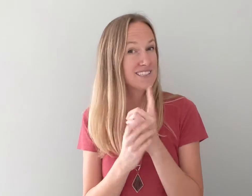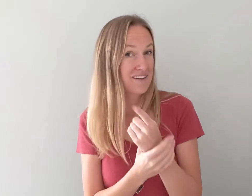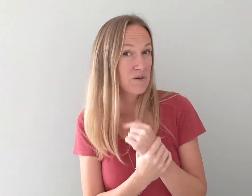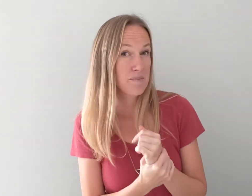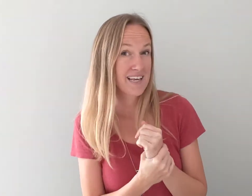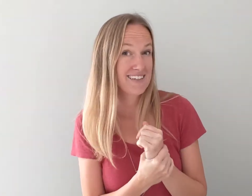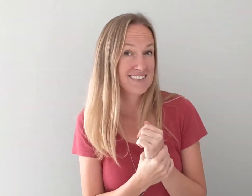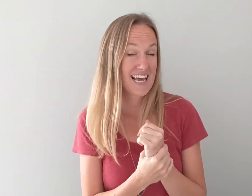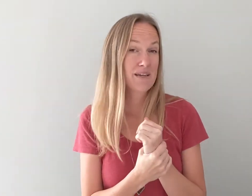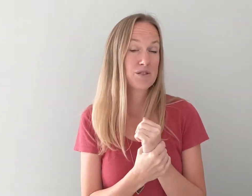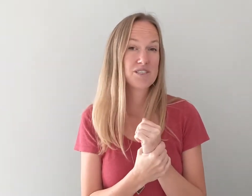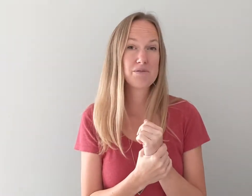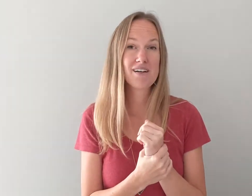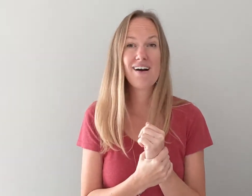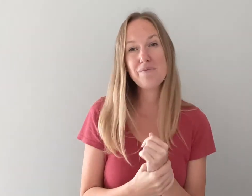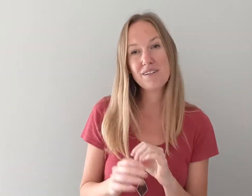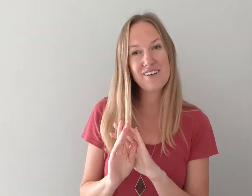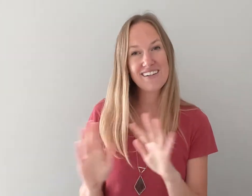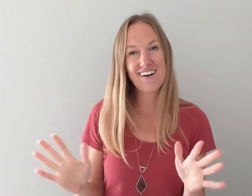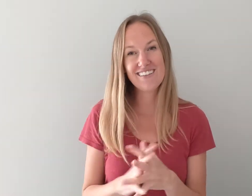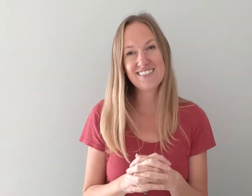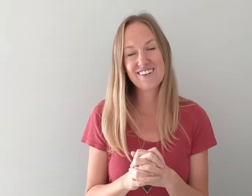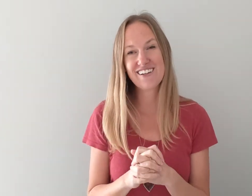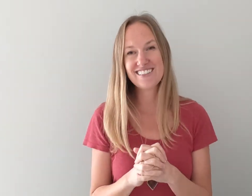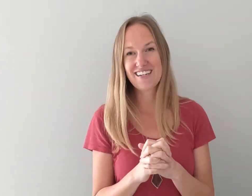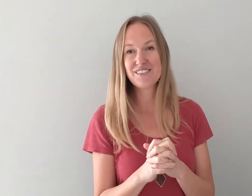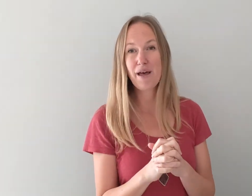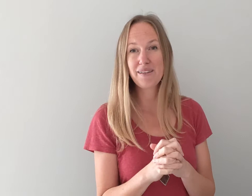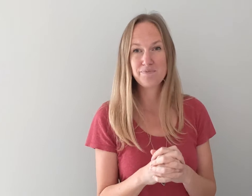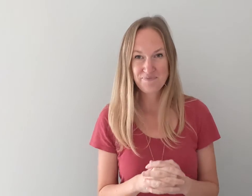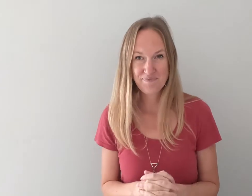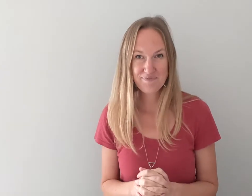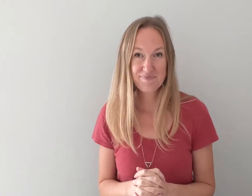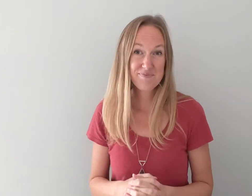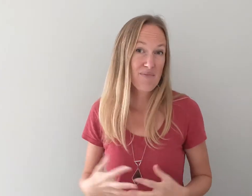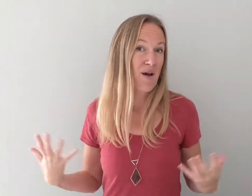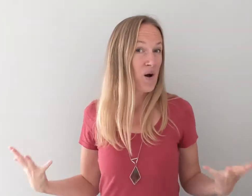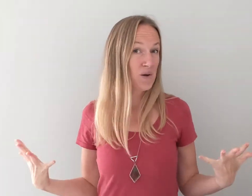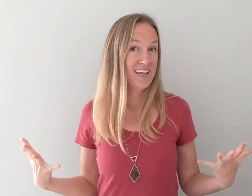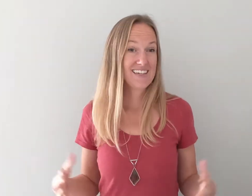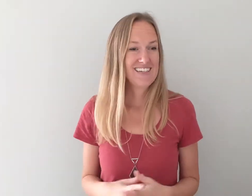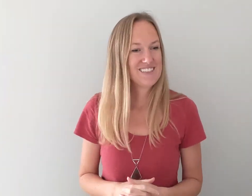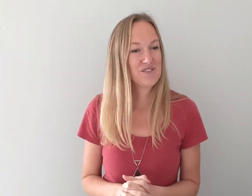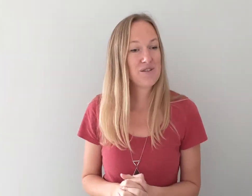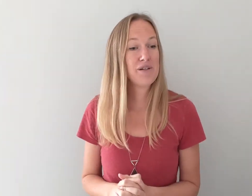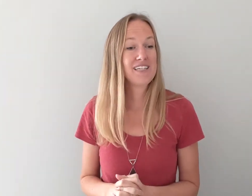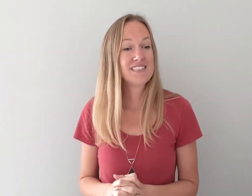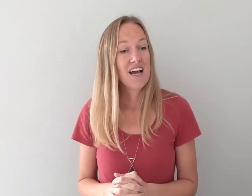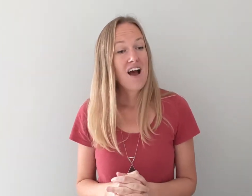out the website, signlanguageworship.com. You'll find all the tutorials there as well. Okay, so the bridge. Oh,